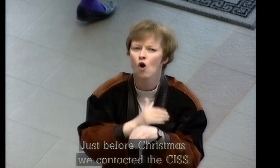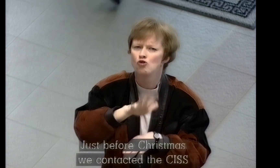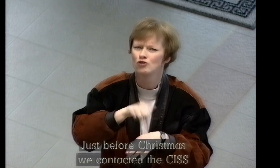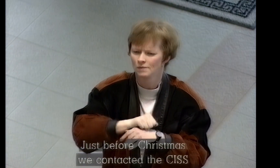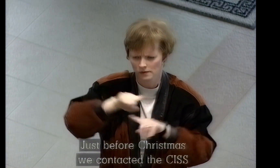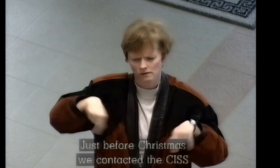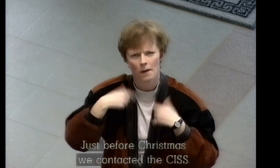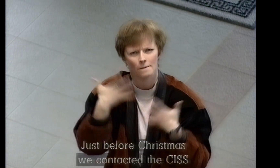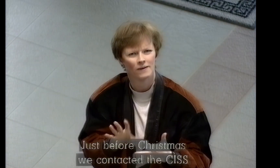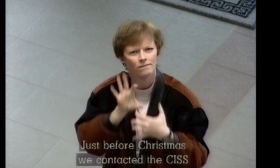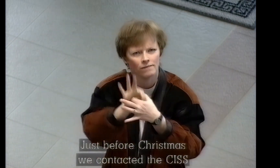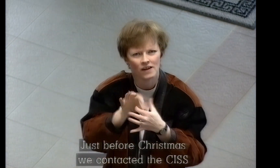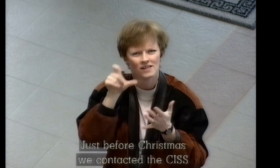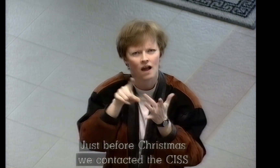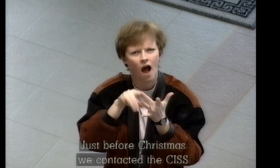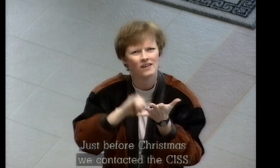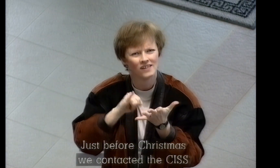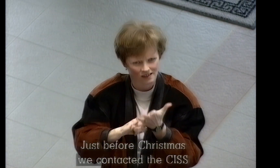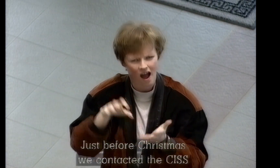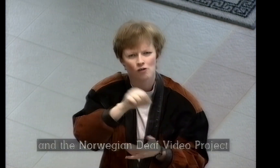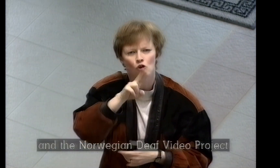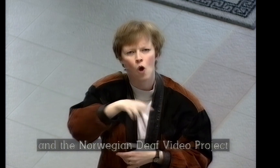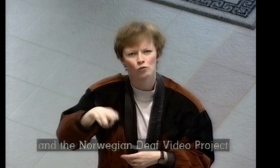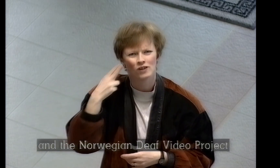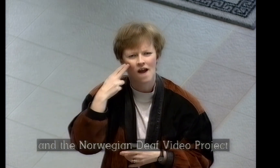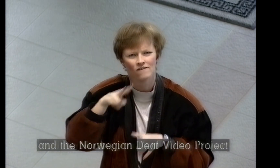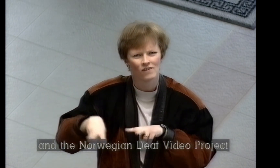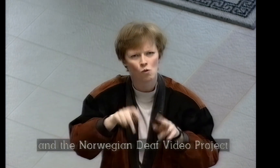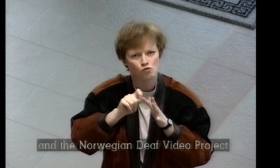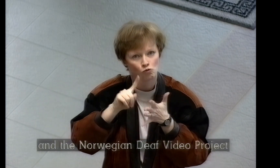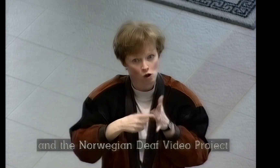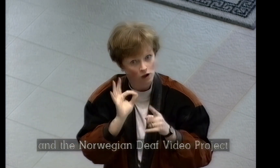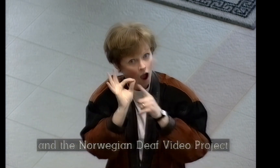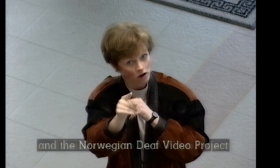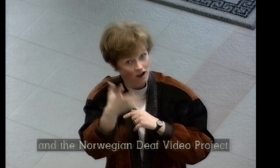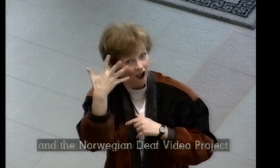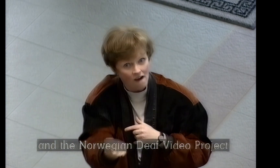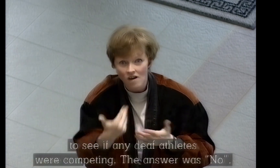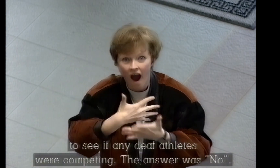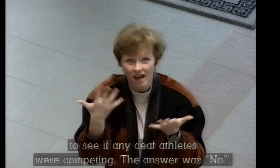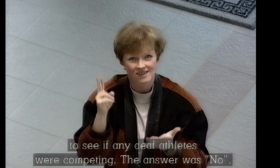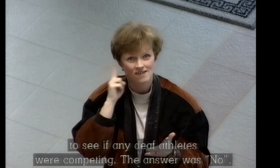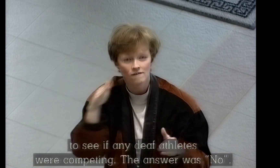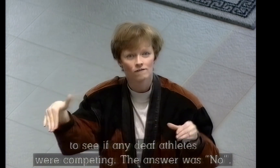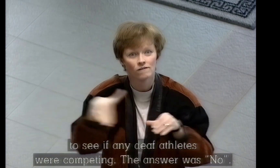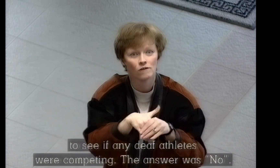Just before Christmas, we contacted the CISS and the Norwegian Deaf Video Project to see if any deaf athletes